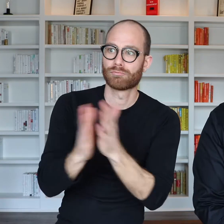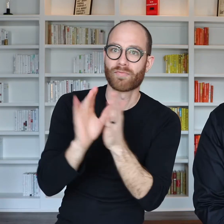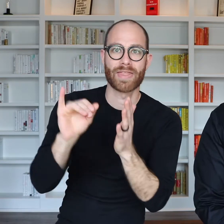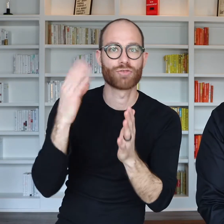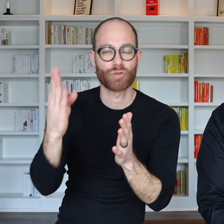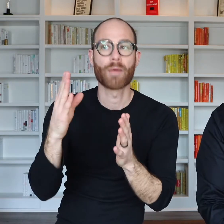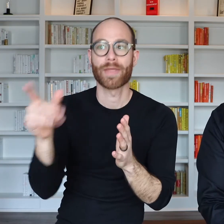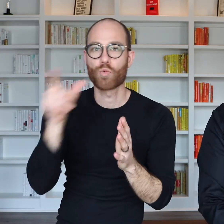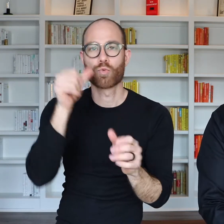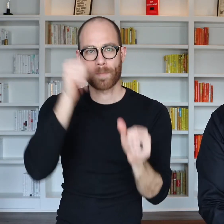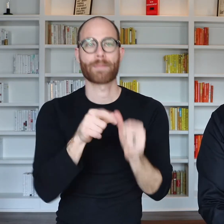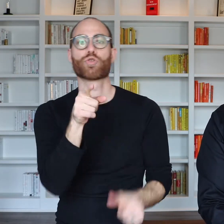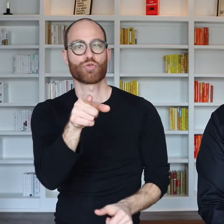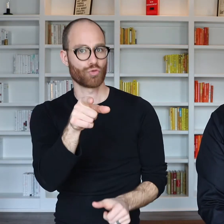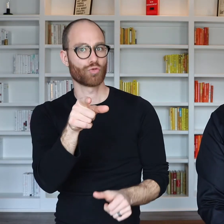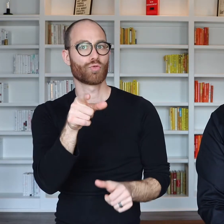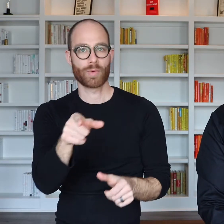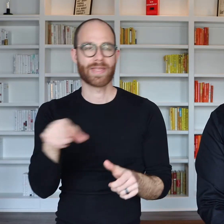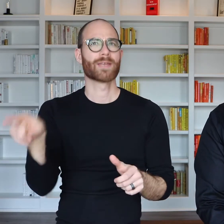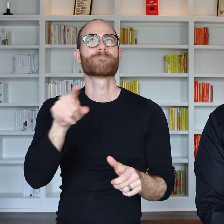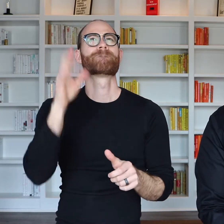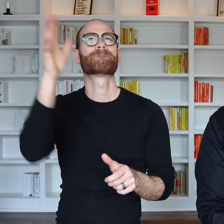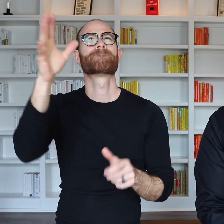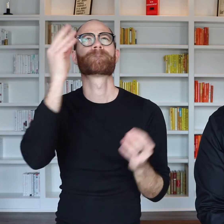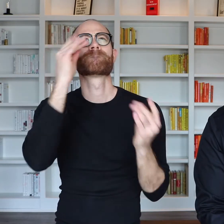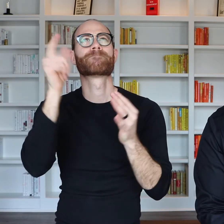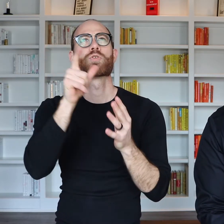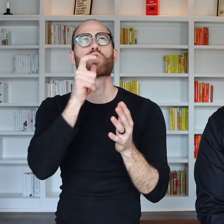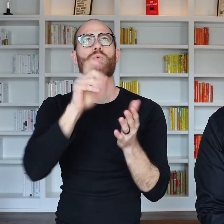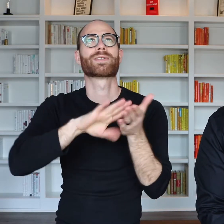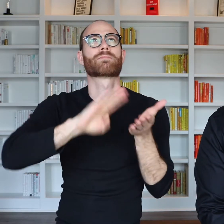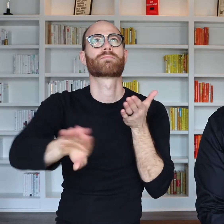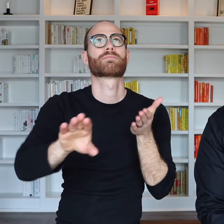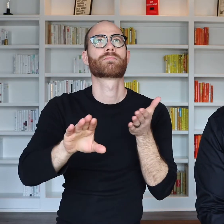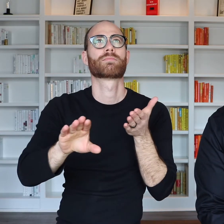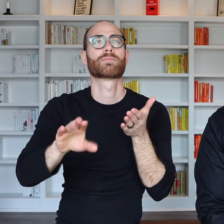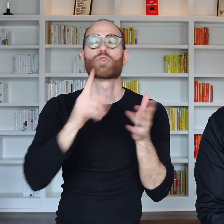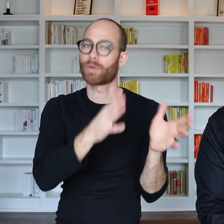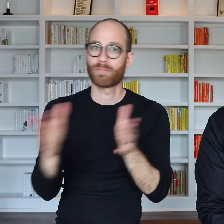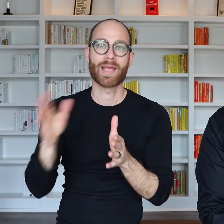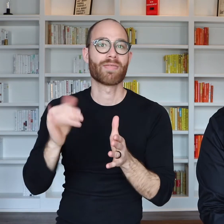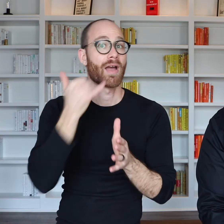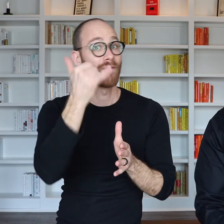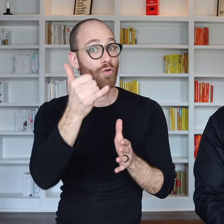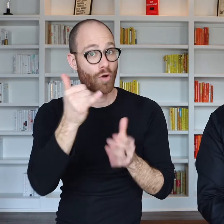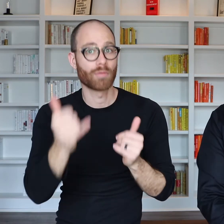be remembered when they make the decision who gets the cut, and you can almost plan on that phone call.